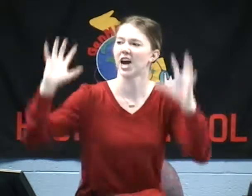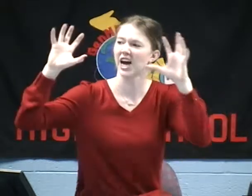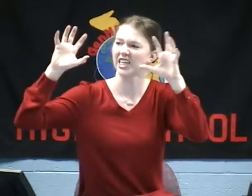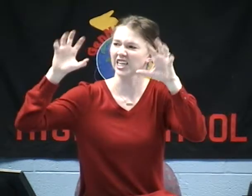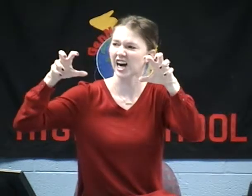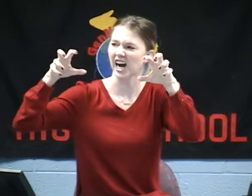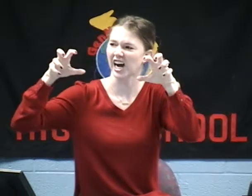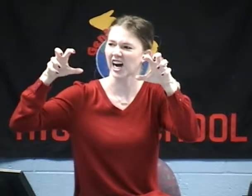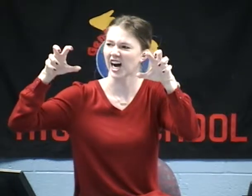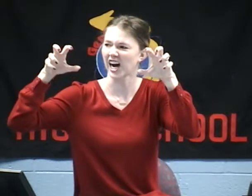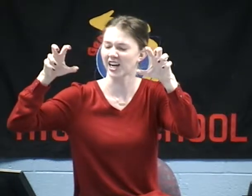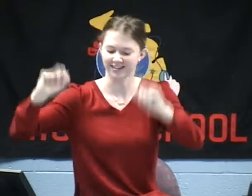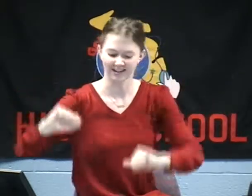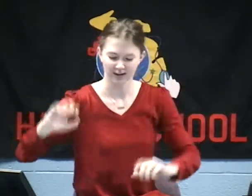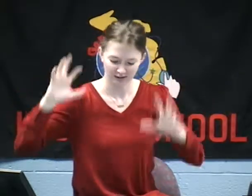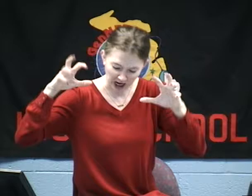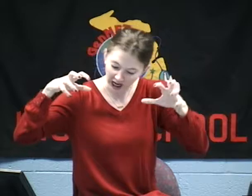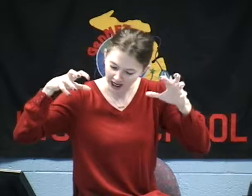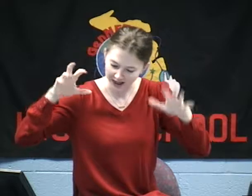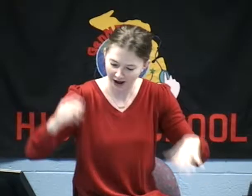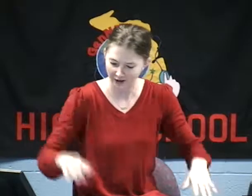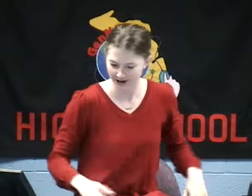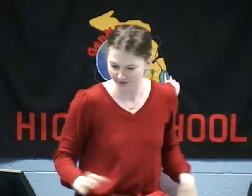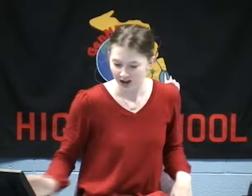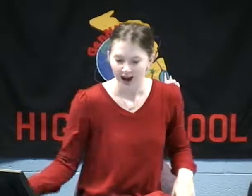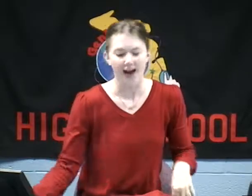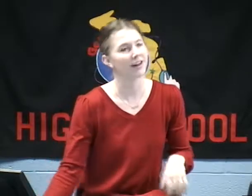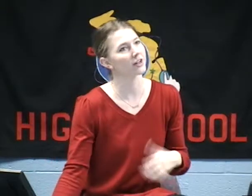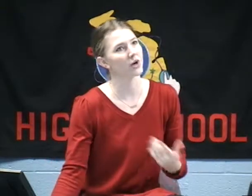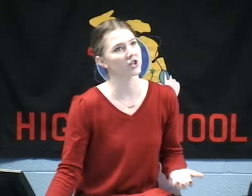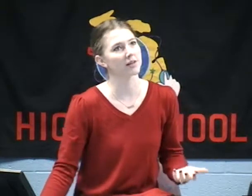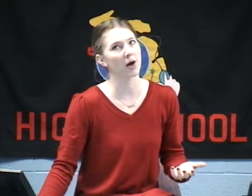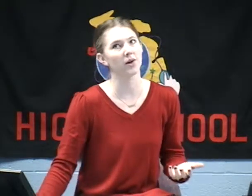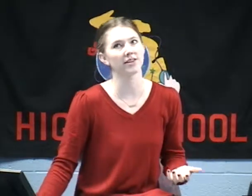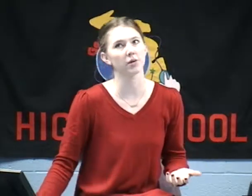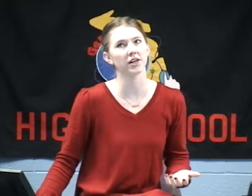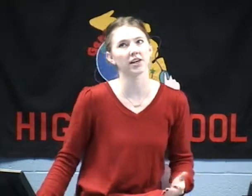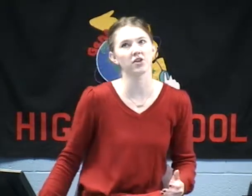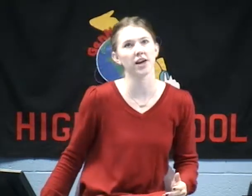like raptor hands. All right. Any other questions about Wednesday work yesterday?